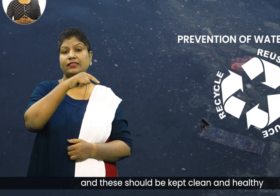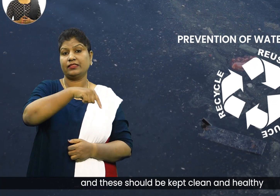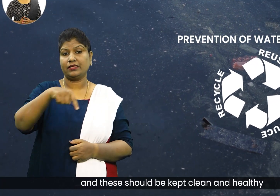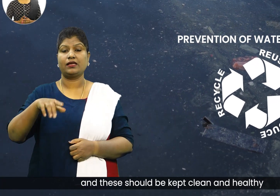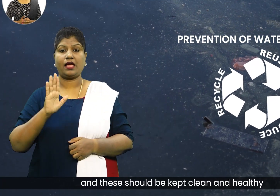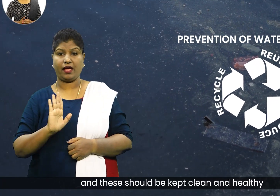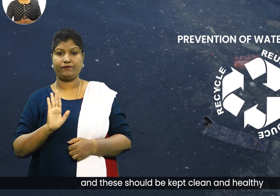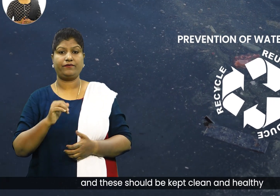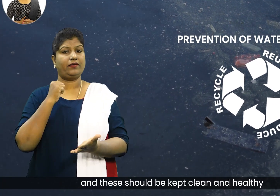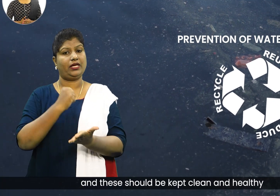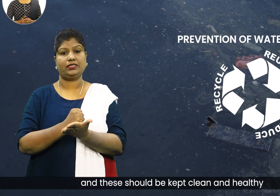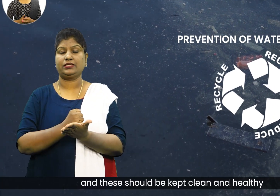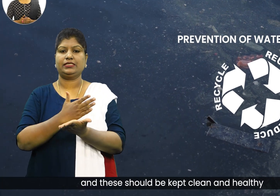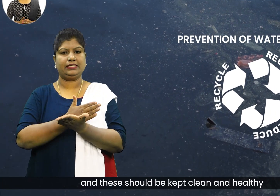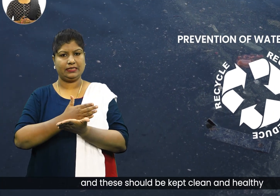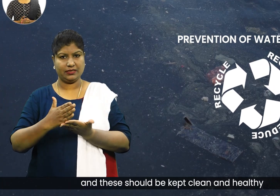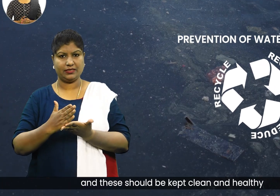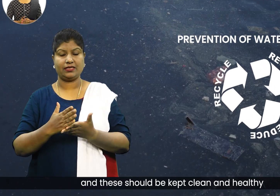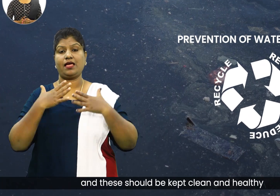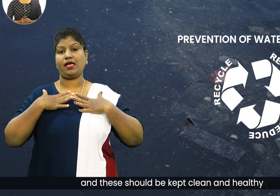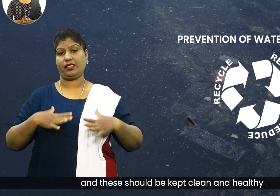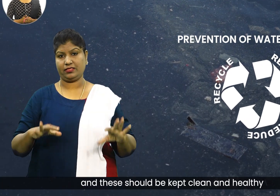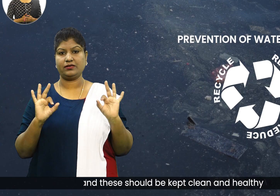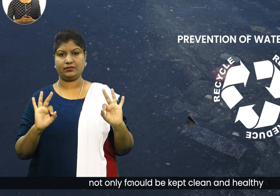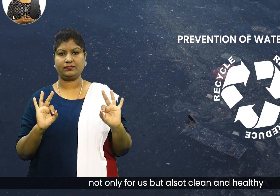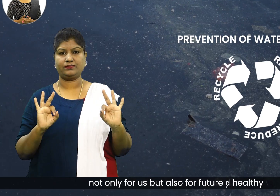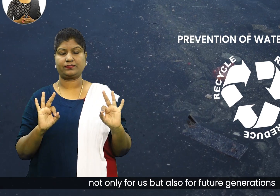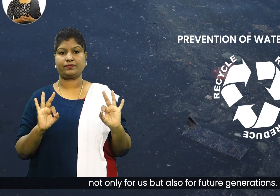should be kept clean and healthy